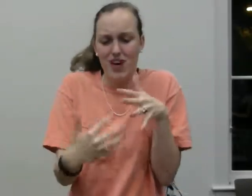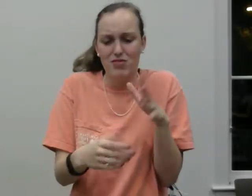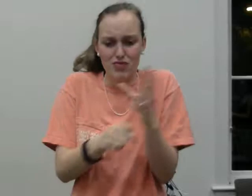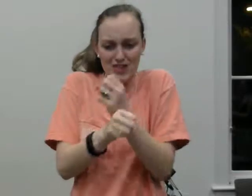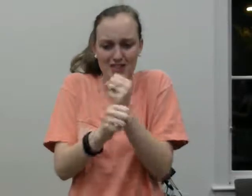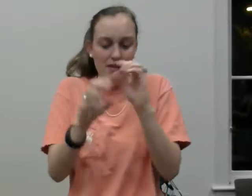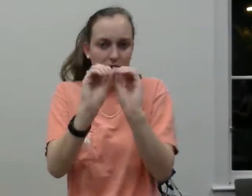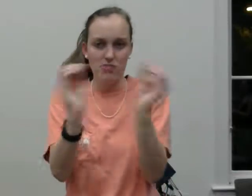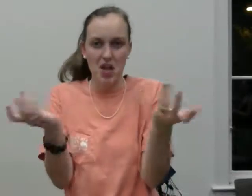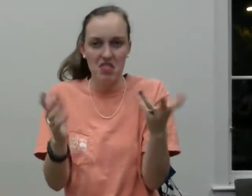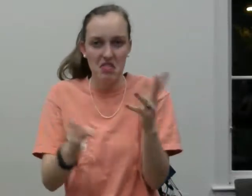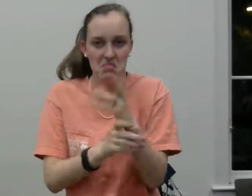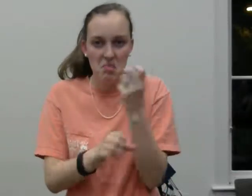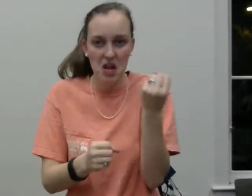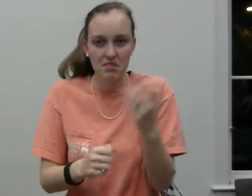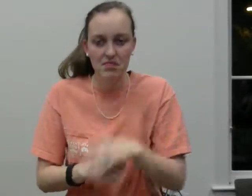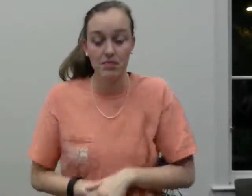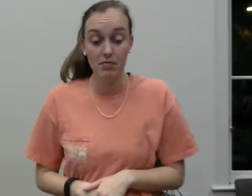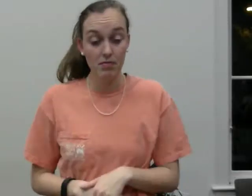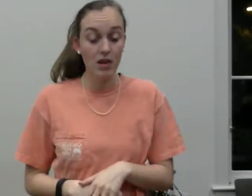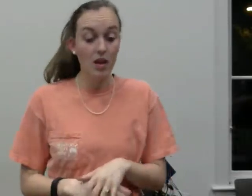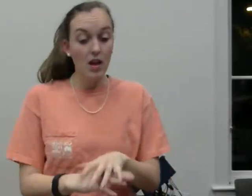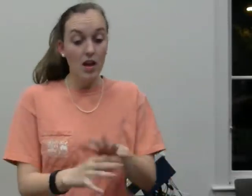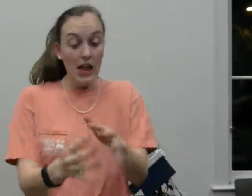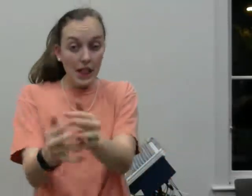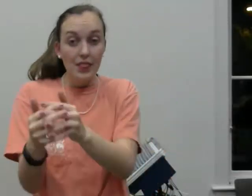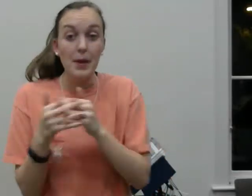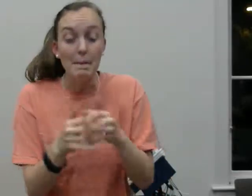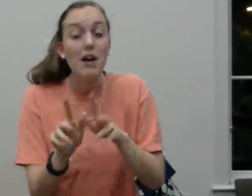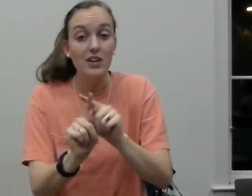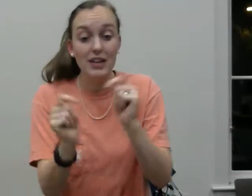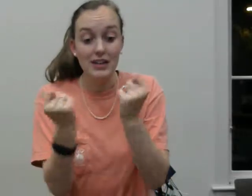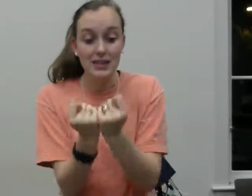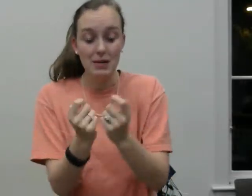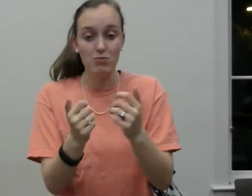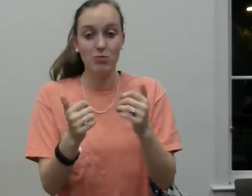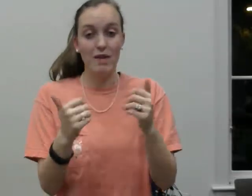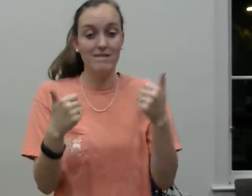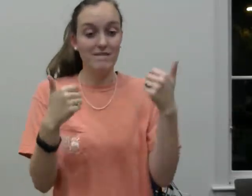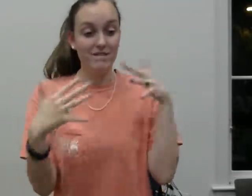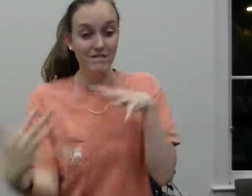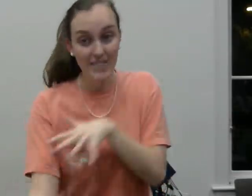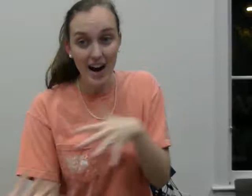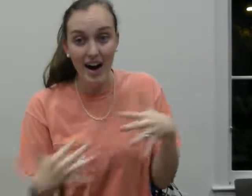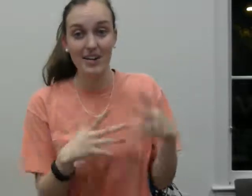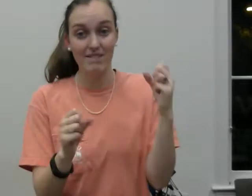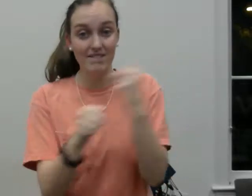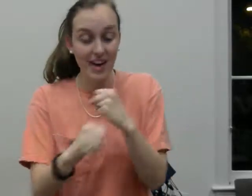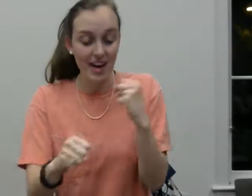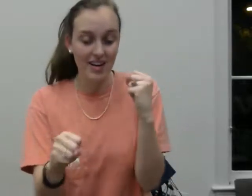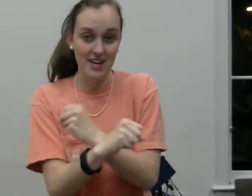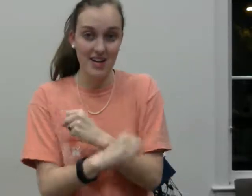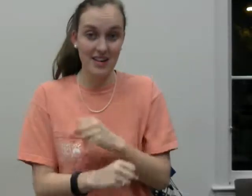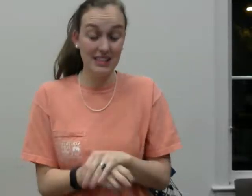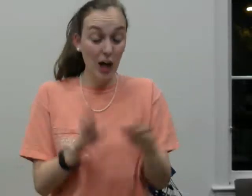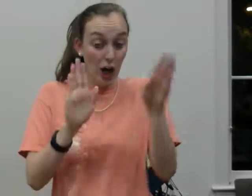winning. So that American team, they were fighting. Their lives depend on it. If they lose, they will be tried for treason. The war is literally being fought in